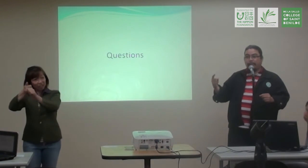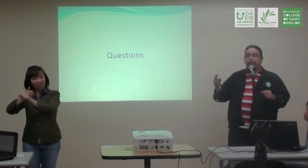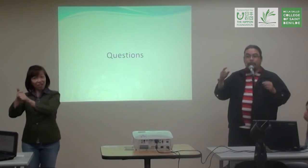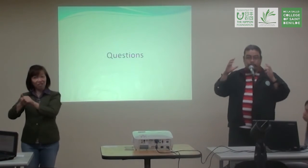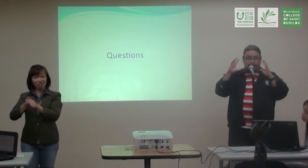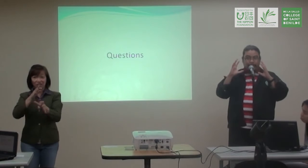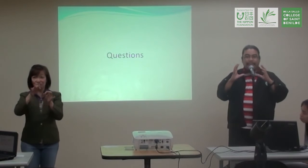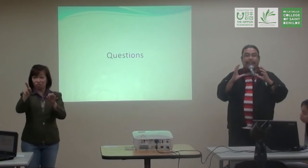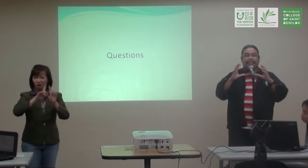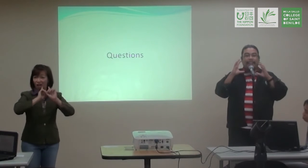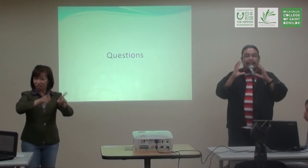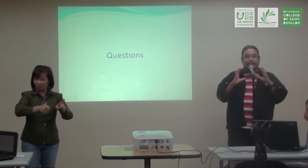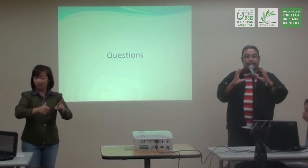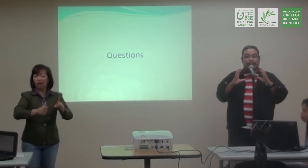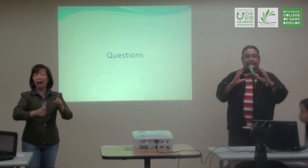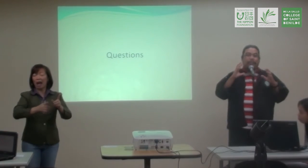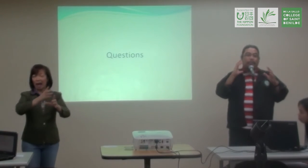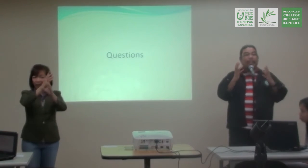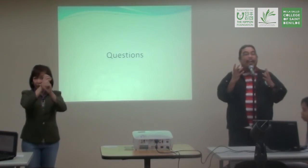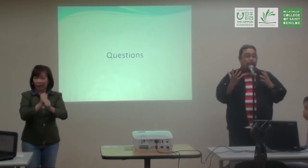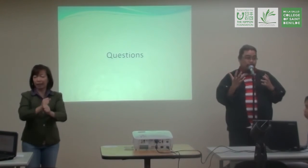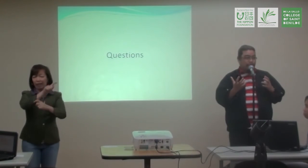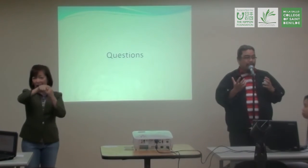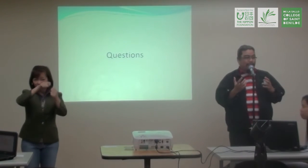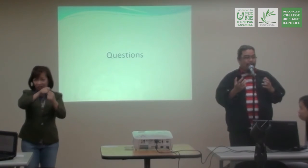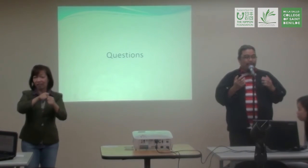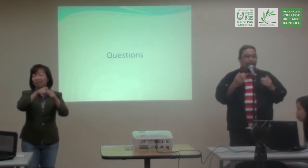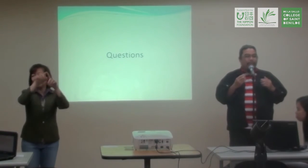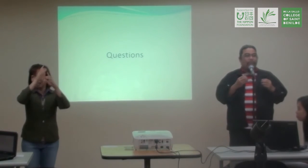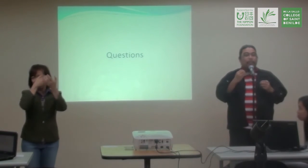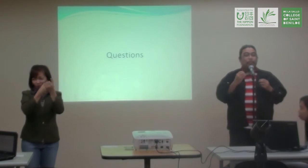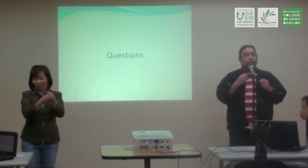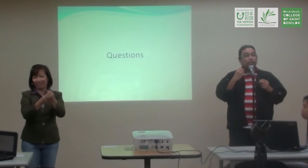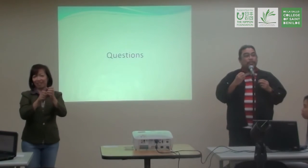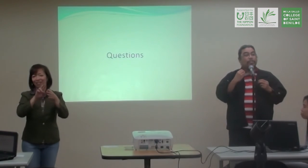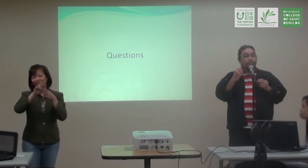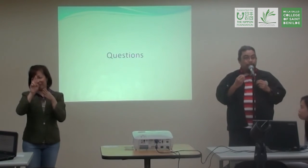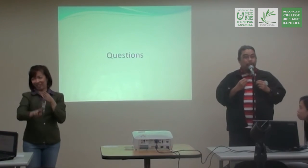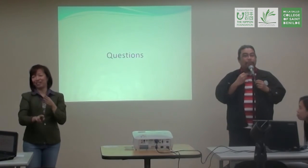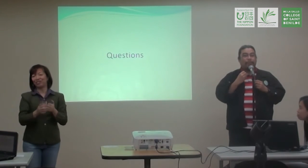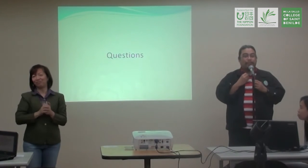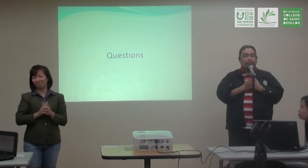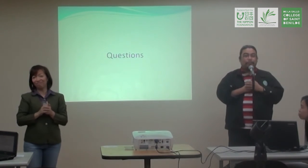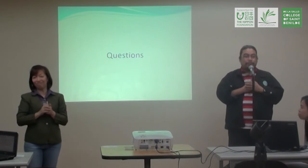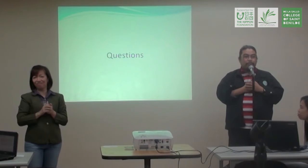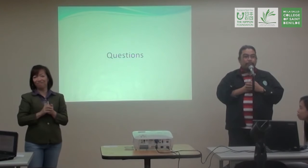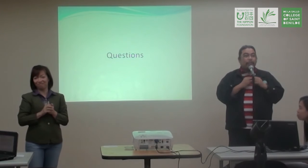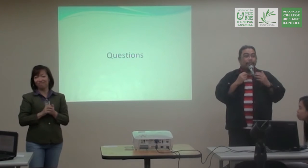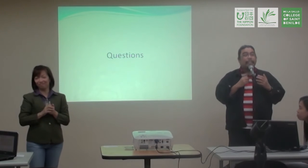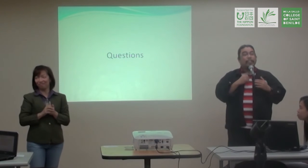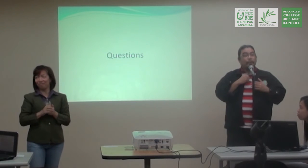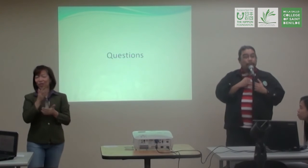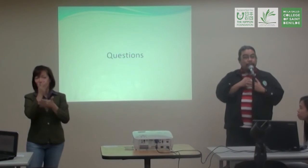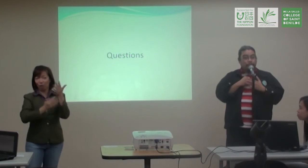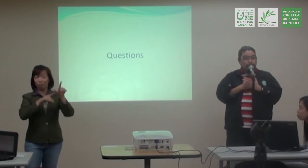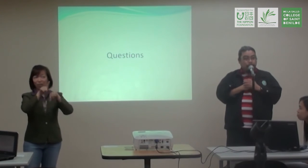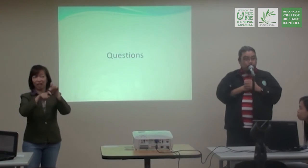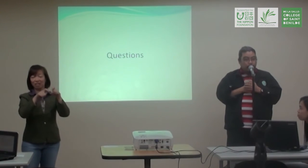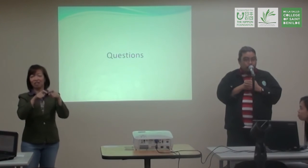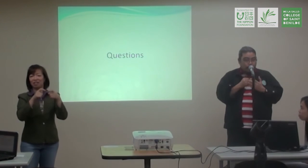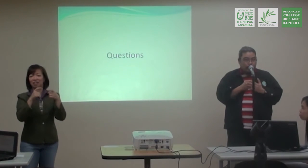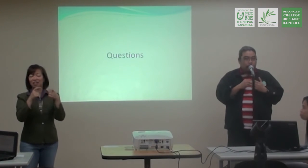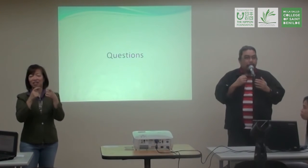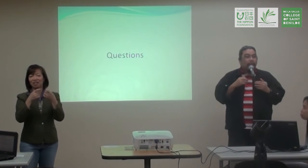the exam will really get the accurate, reliable results. So those were just some of the test